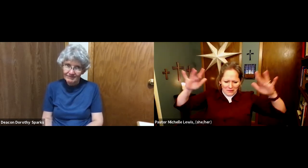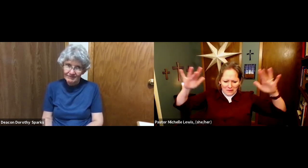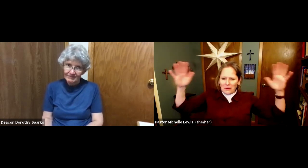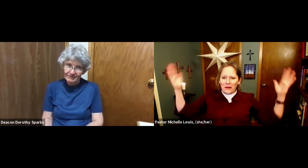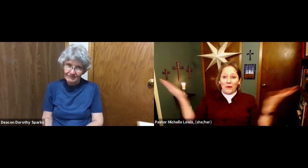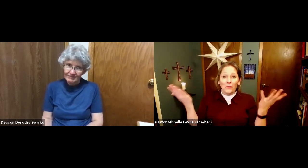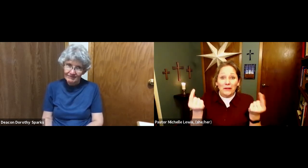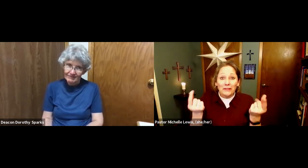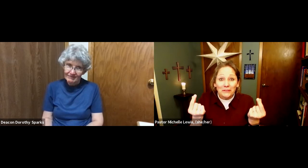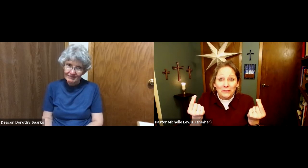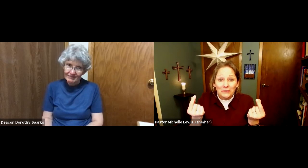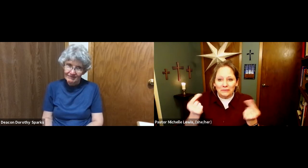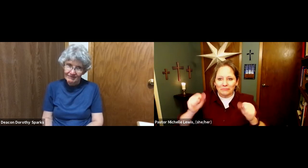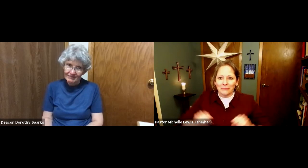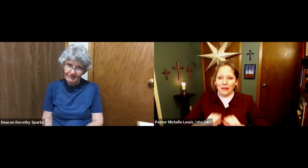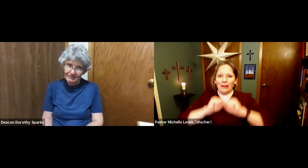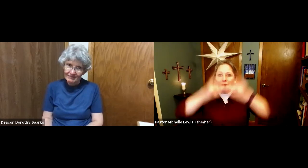on your path.